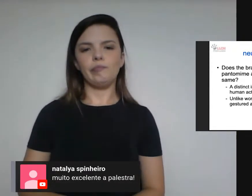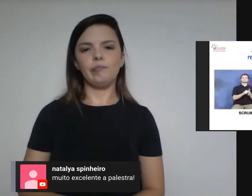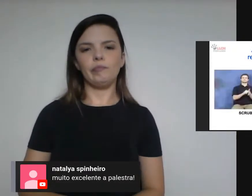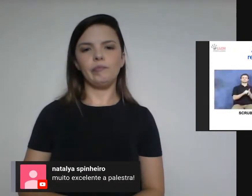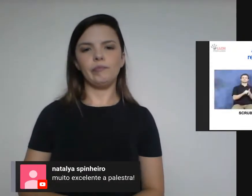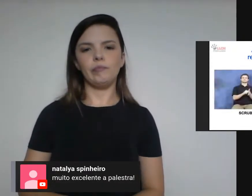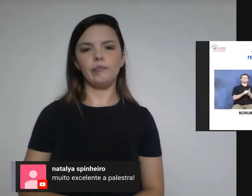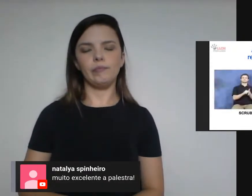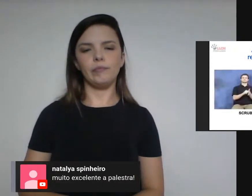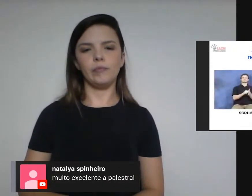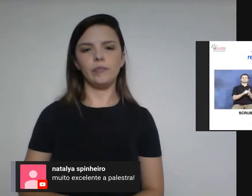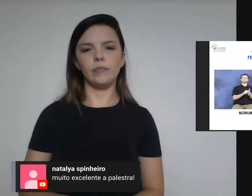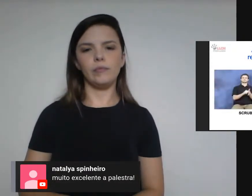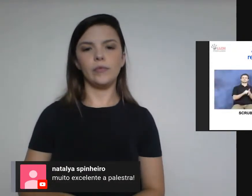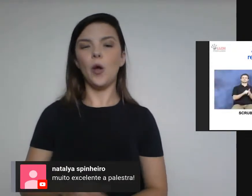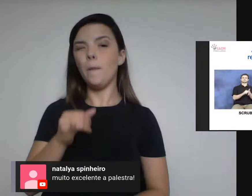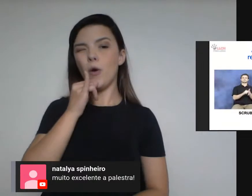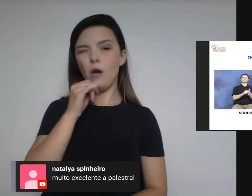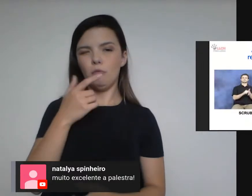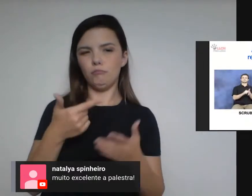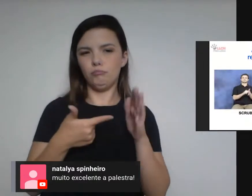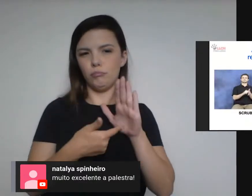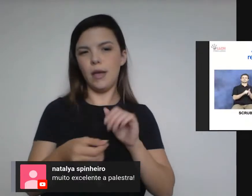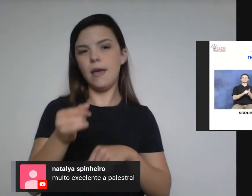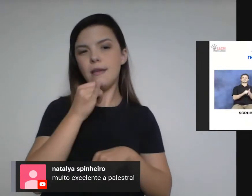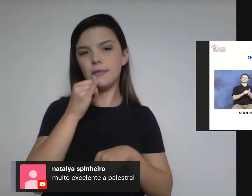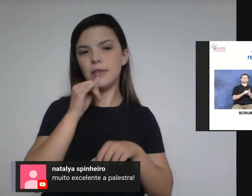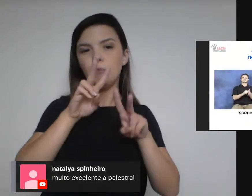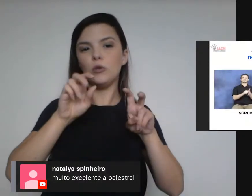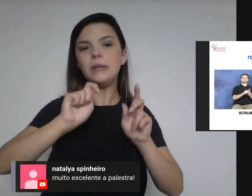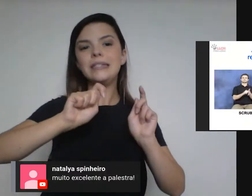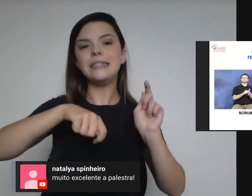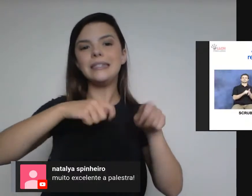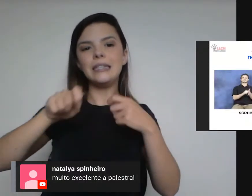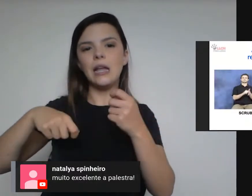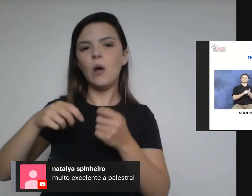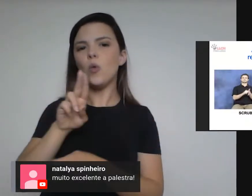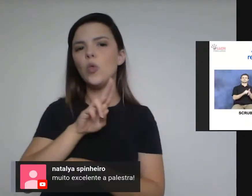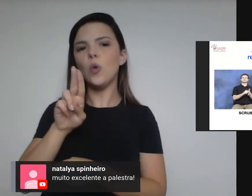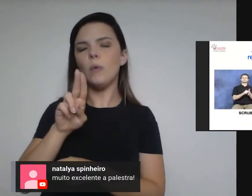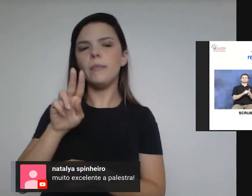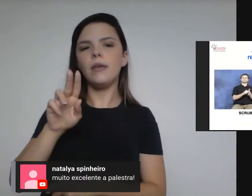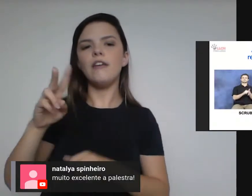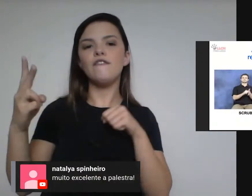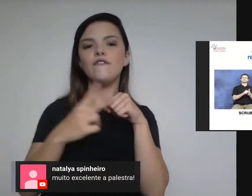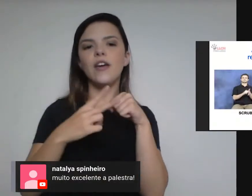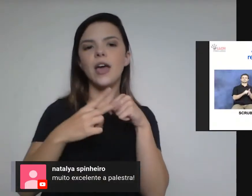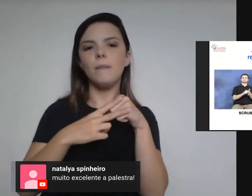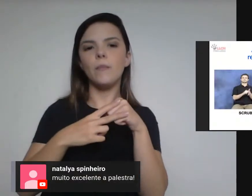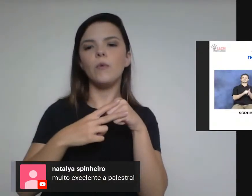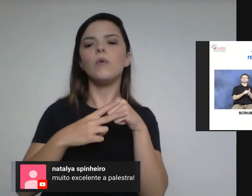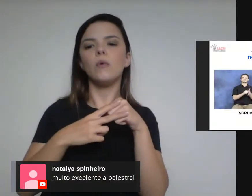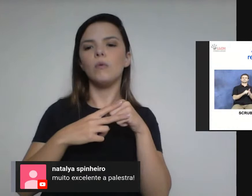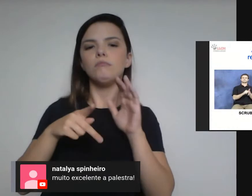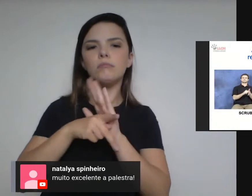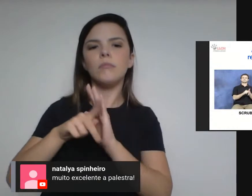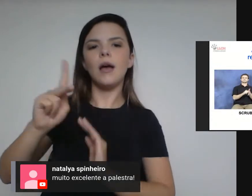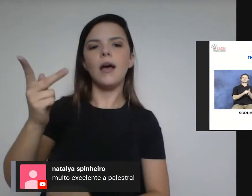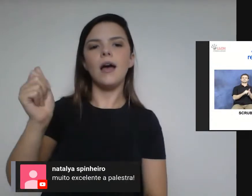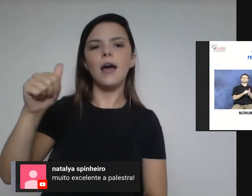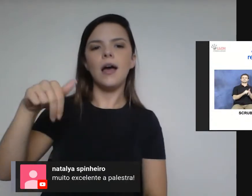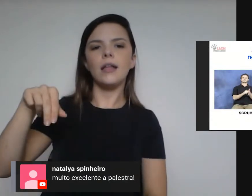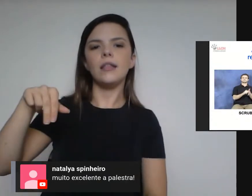So the signs that I'm talking about are called handling verbs. So basically the hand shape depicts holding